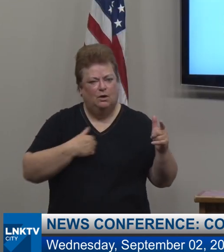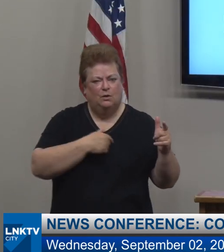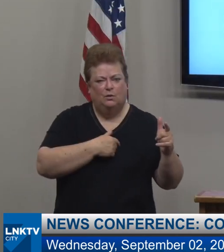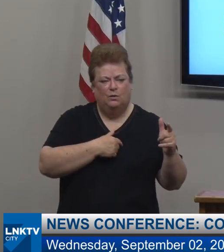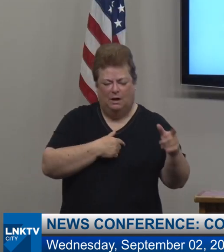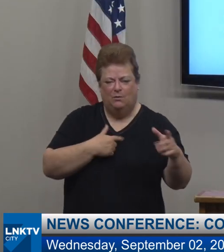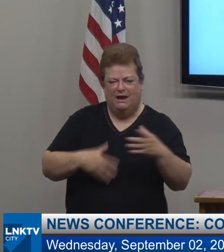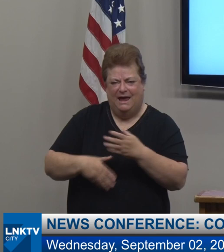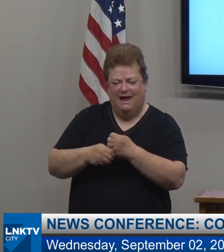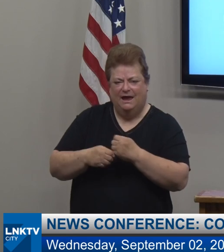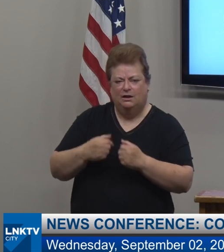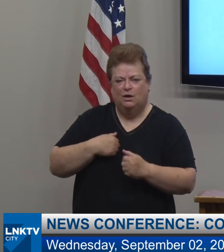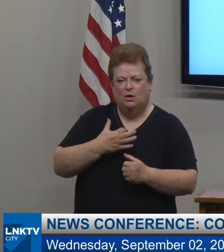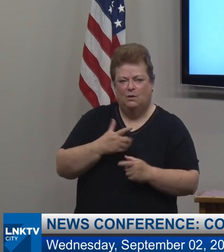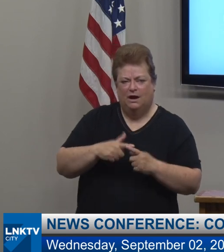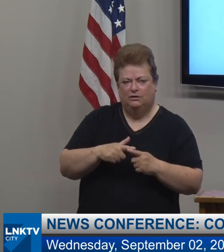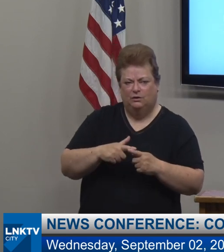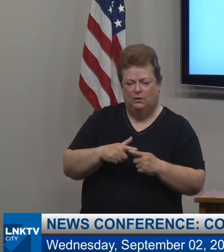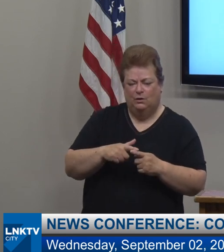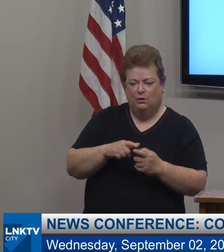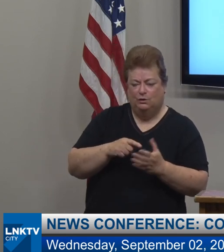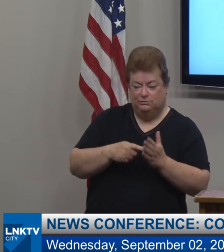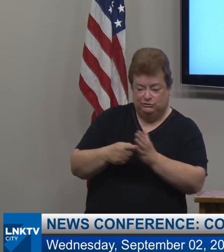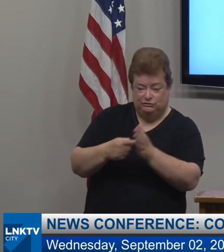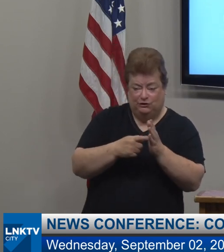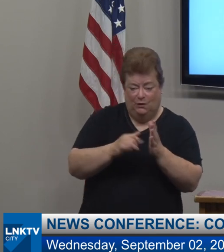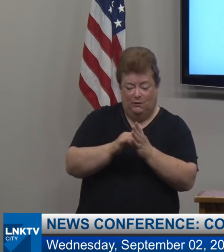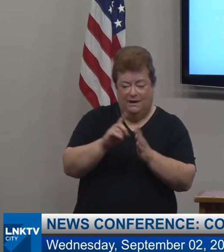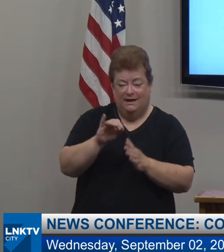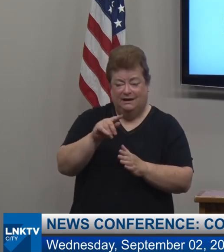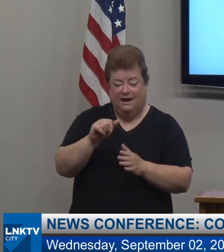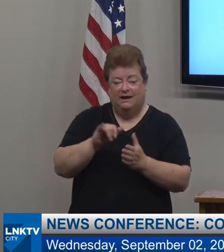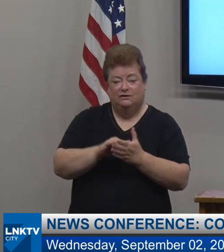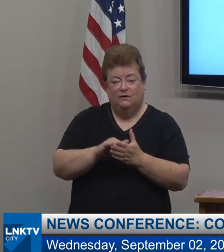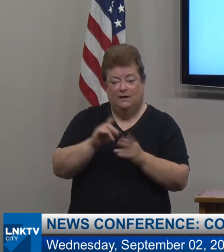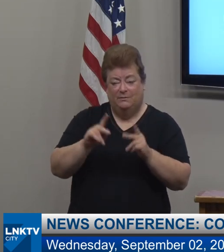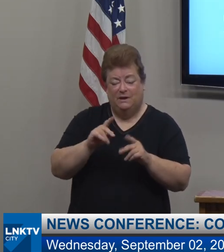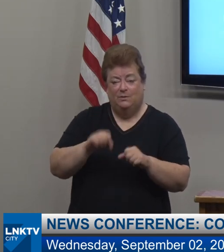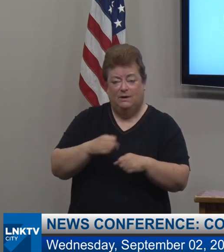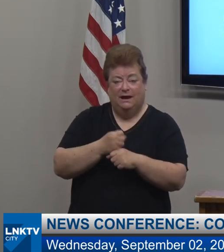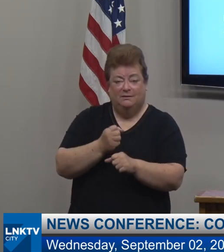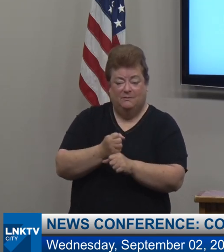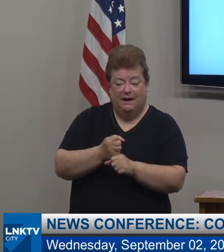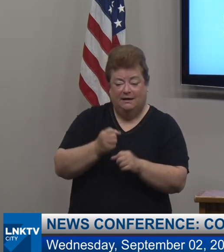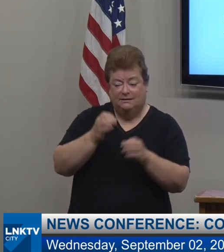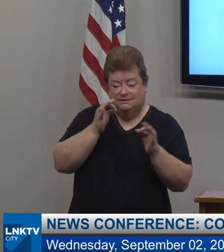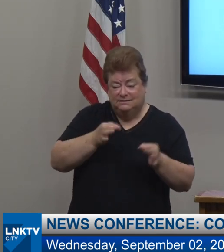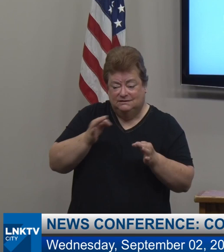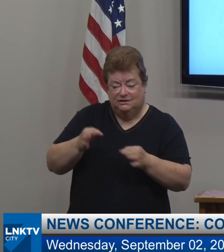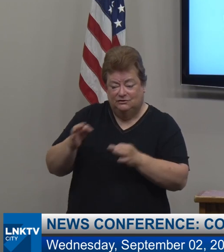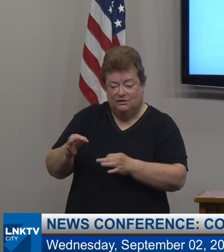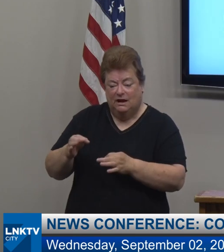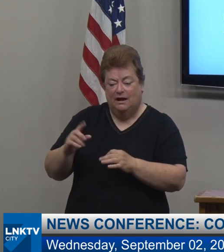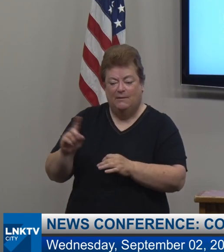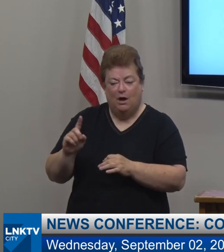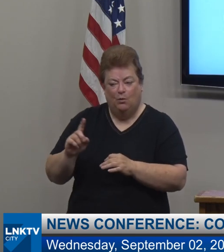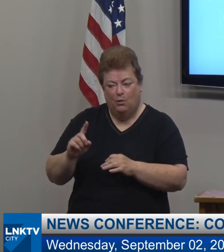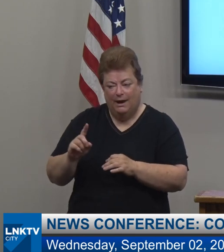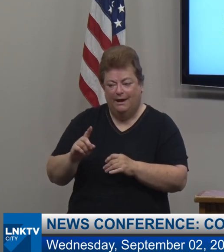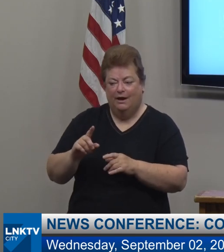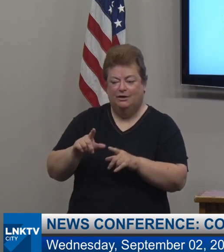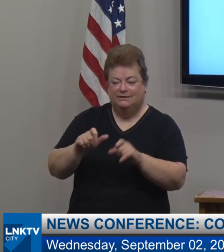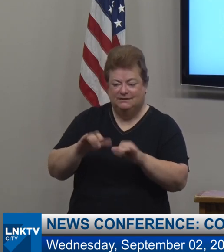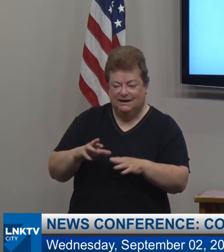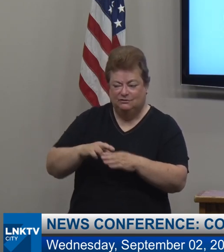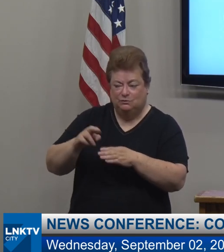we wanted to publish this data so that people can make as informed decisions as possible about where test results are